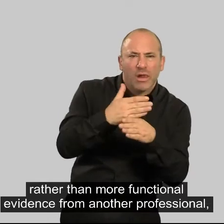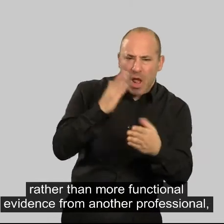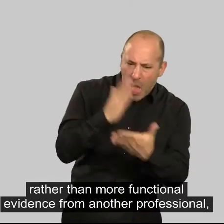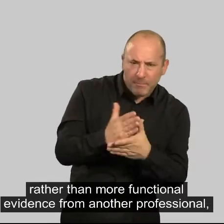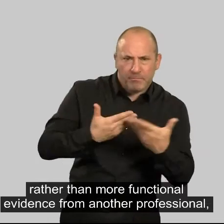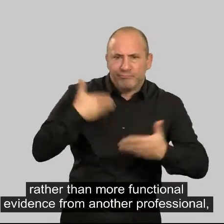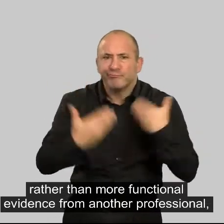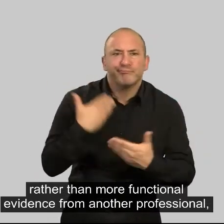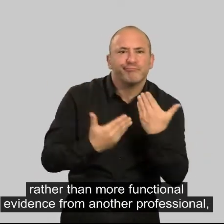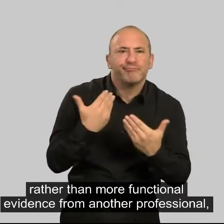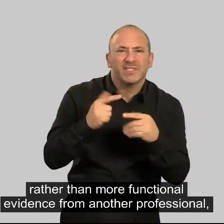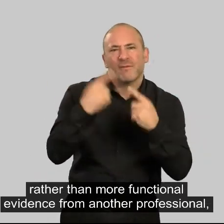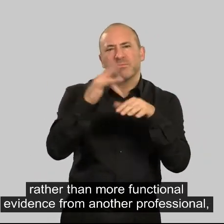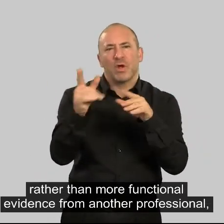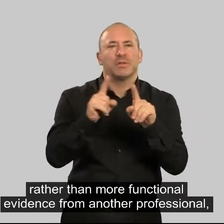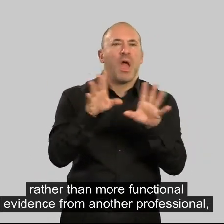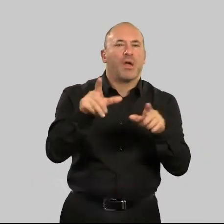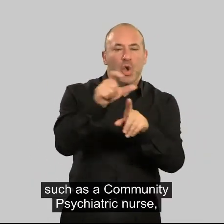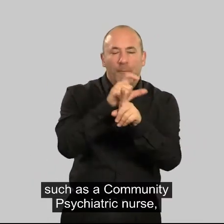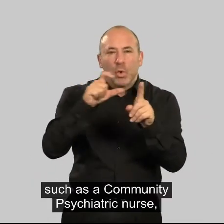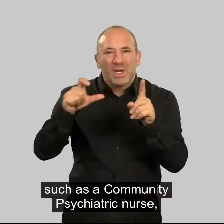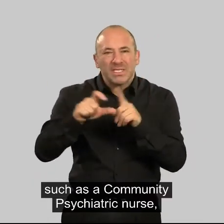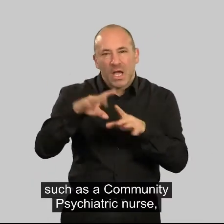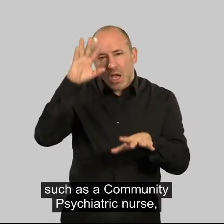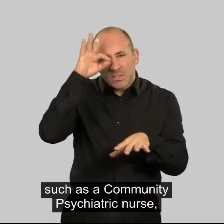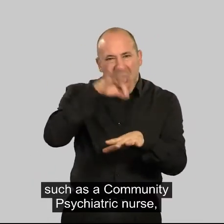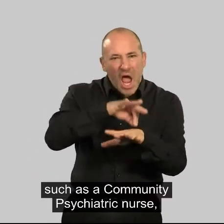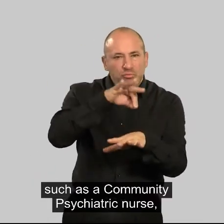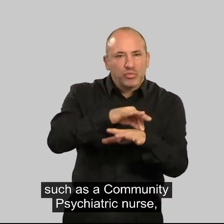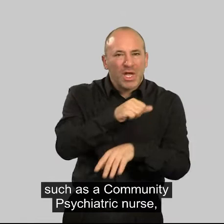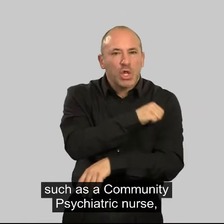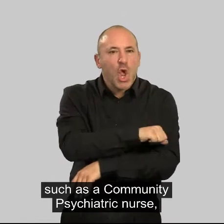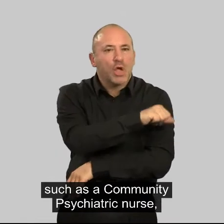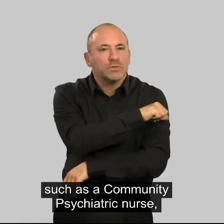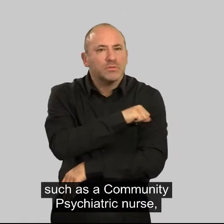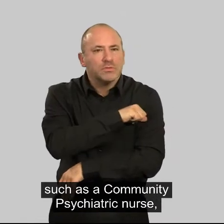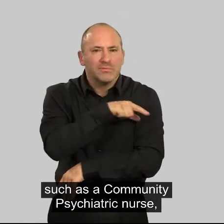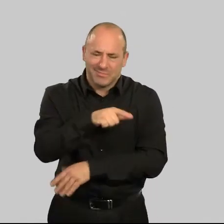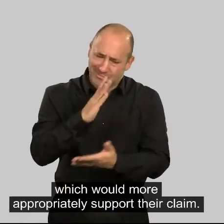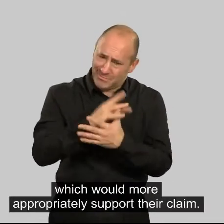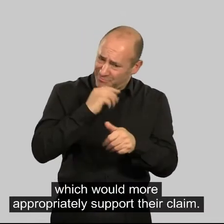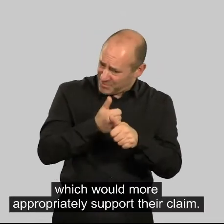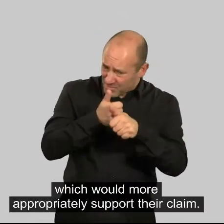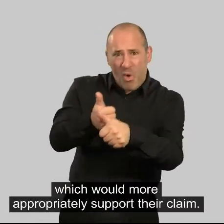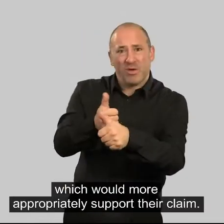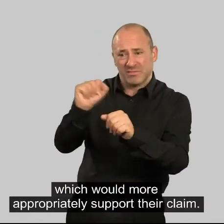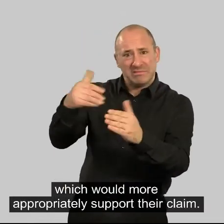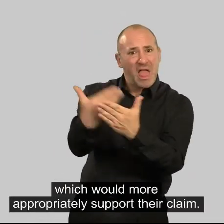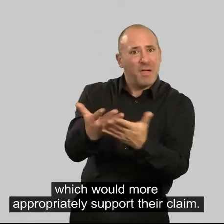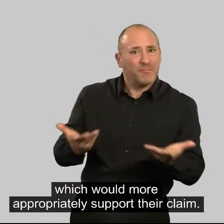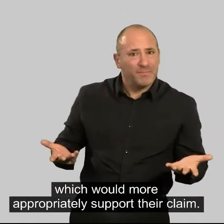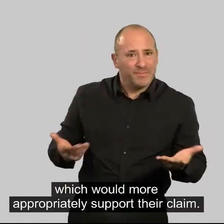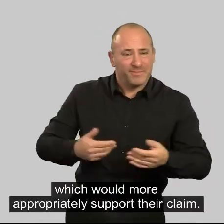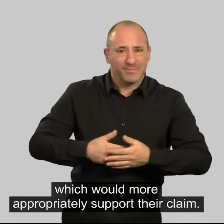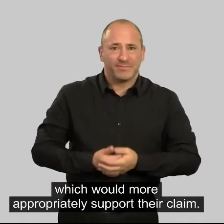more functional evidence from another professional, such as a community psychiatric nurse, which would more